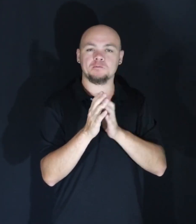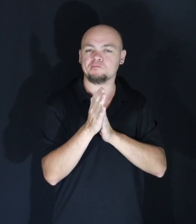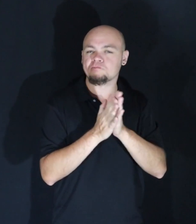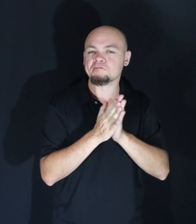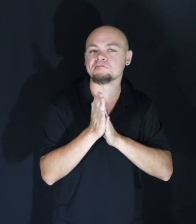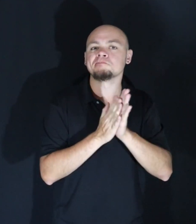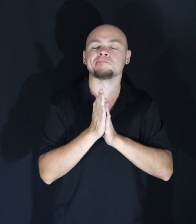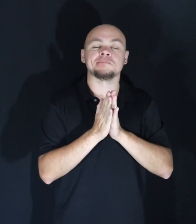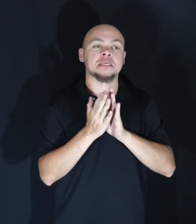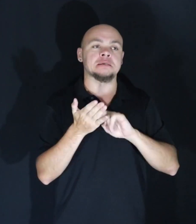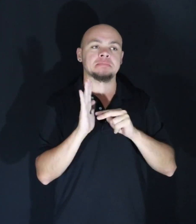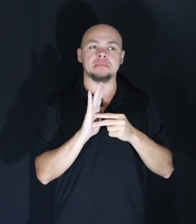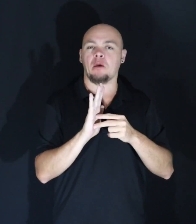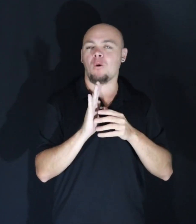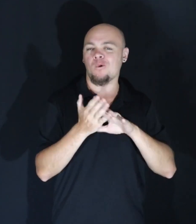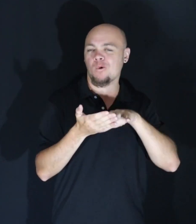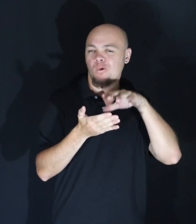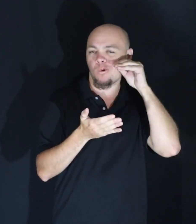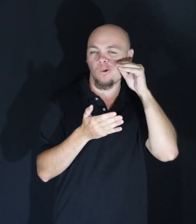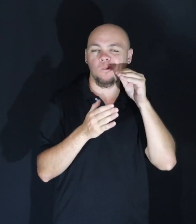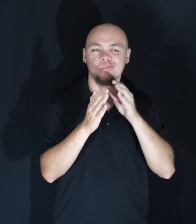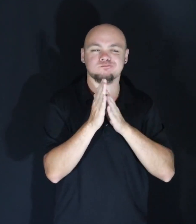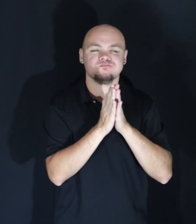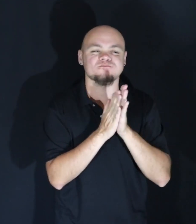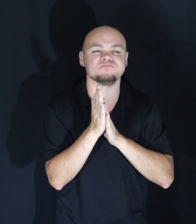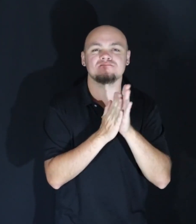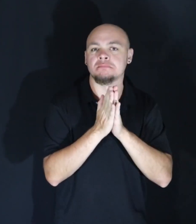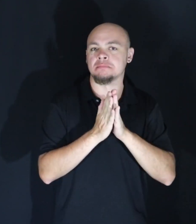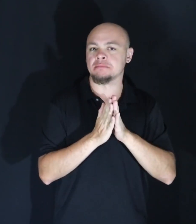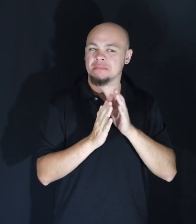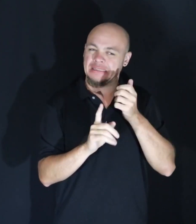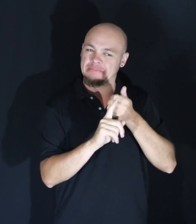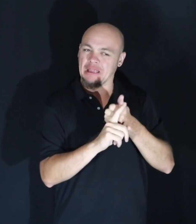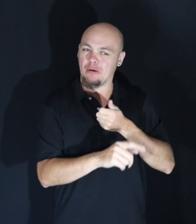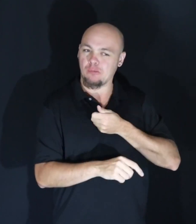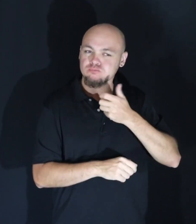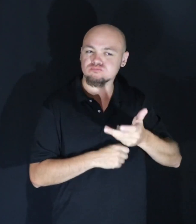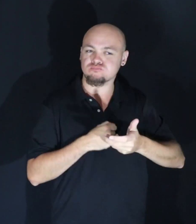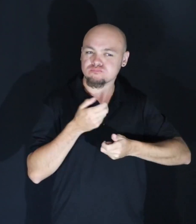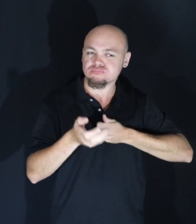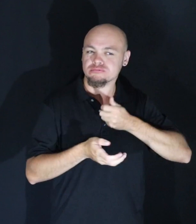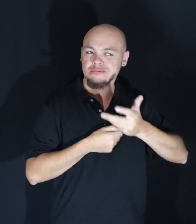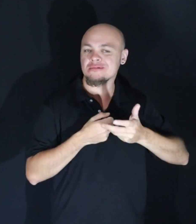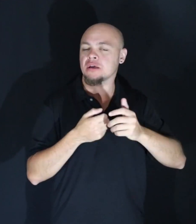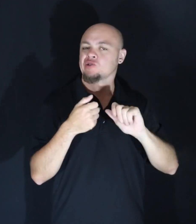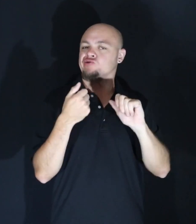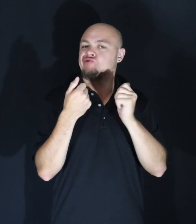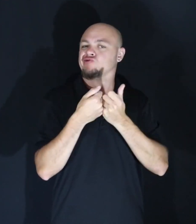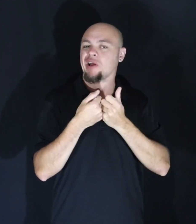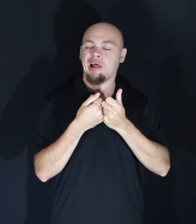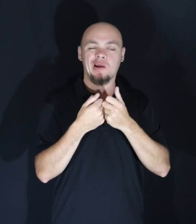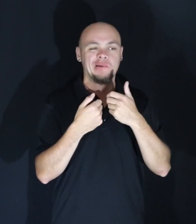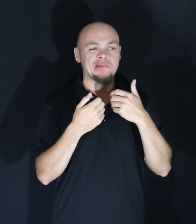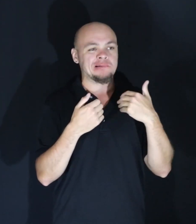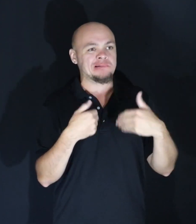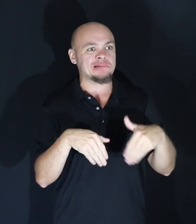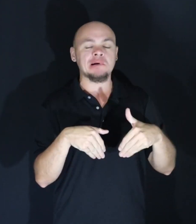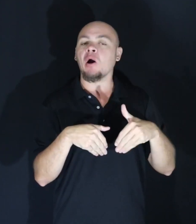feel motivated to learn, to express themselves, and even to take on challenging tasks that don't come easily to